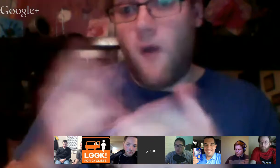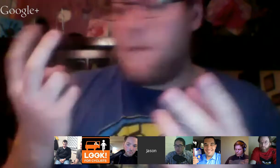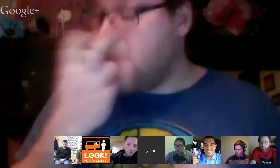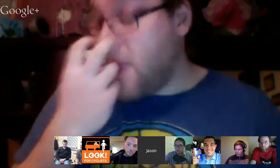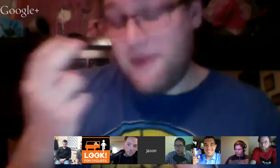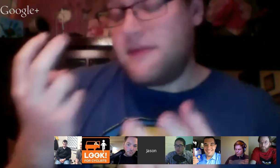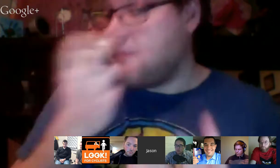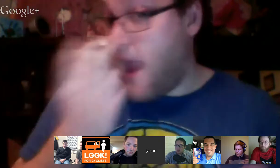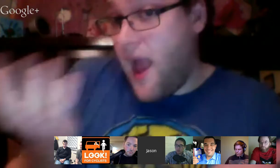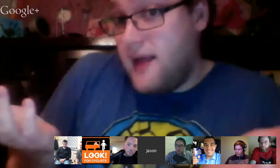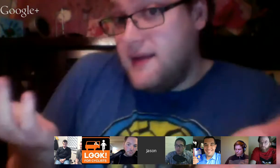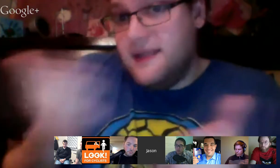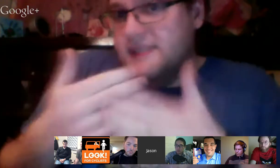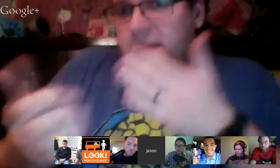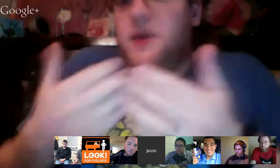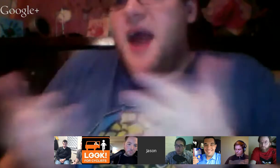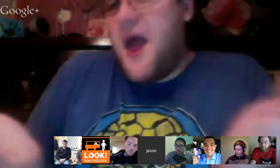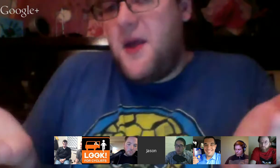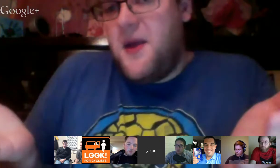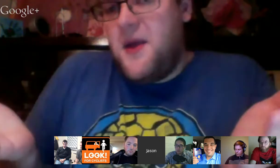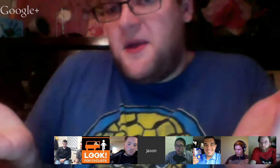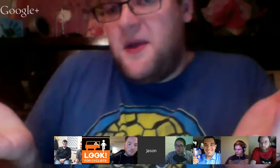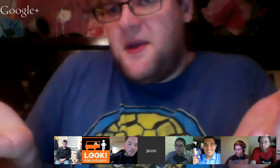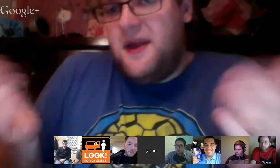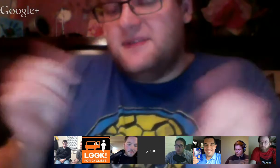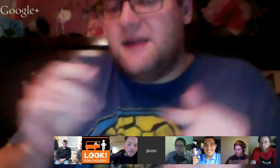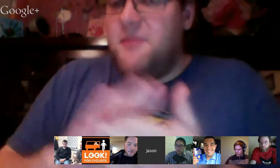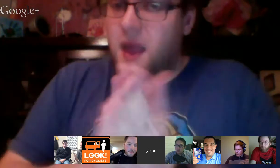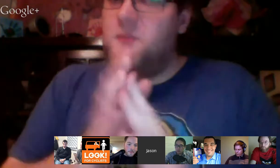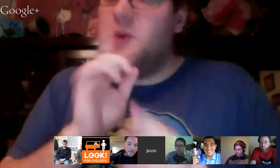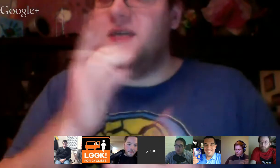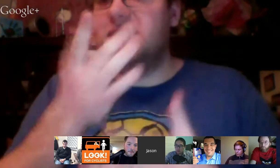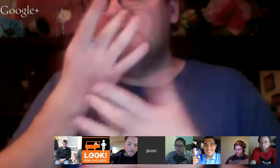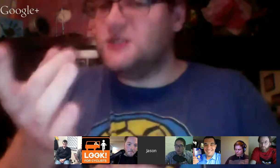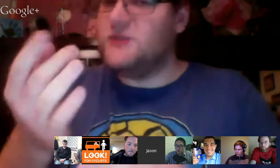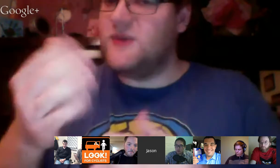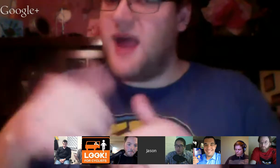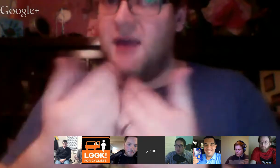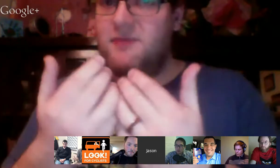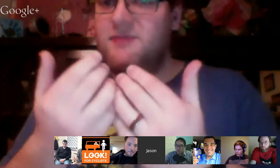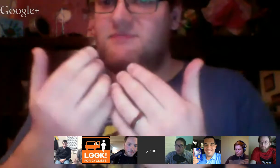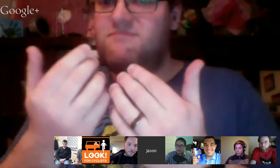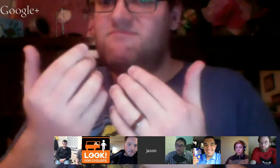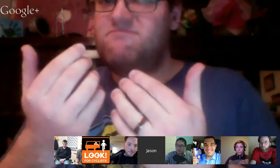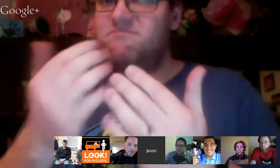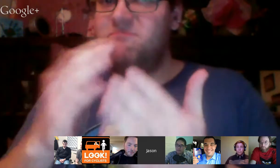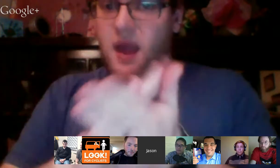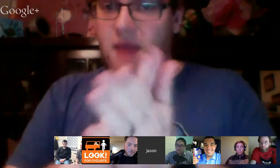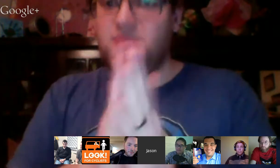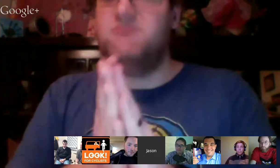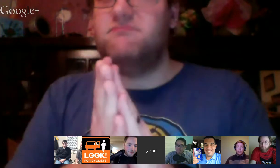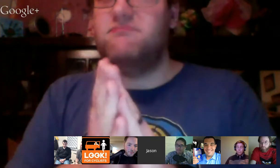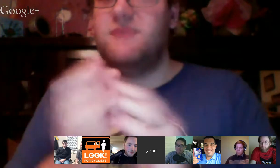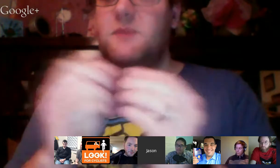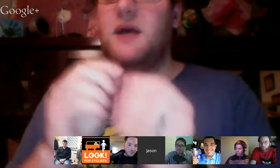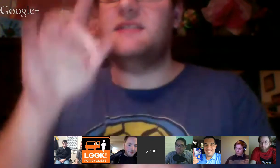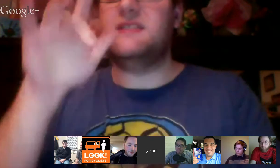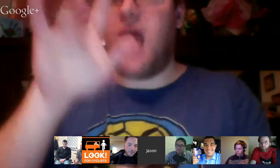Deaf, hearing, doesn't matter. It really, like myself, I'm deaf blind. It doesn't. It's become very interesting in how